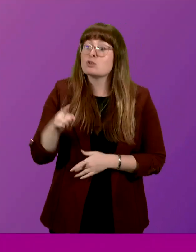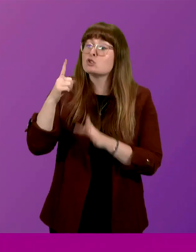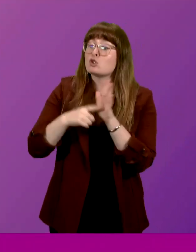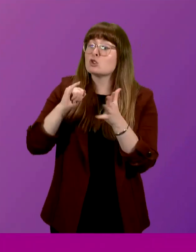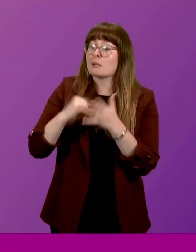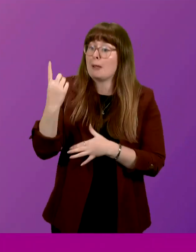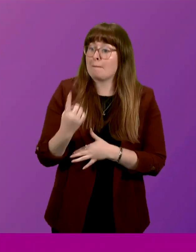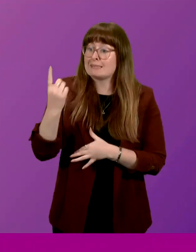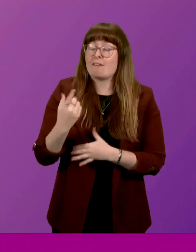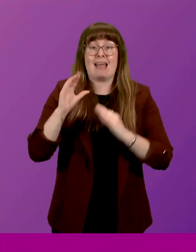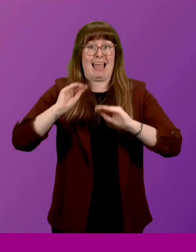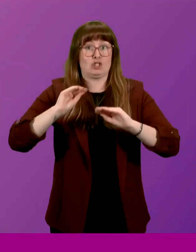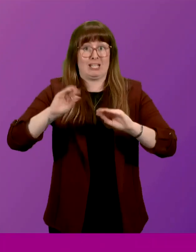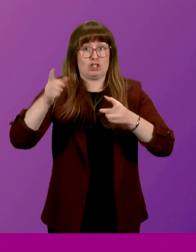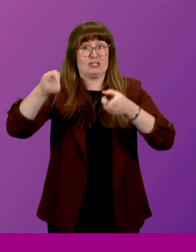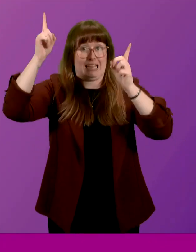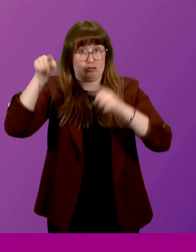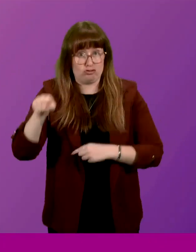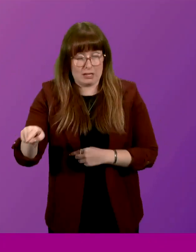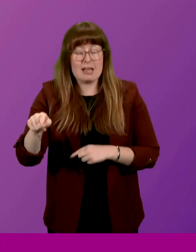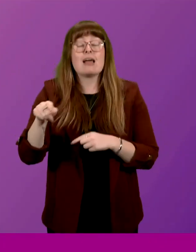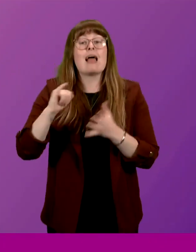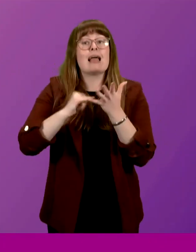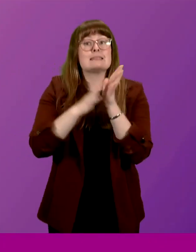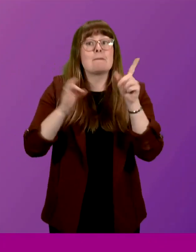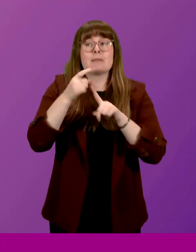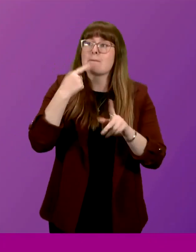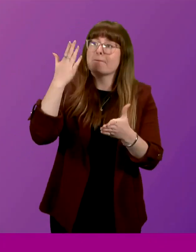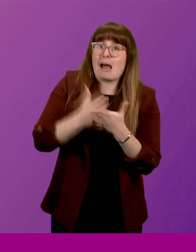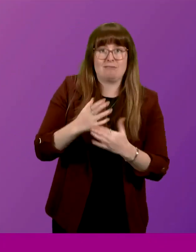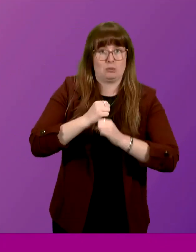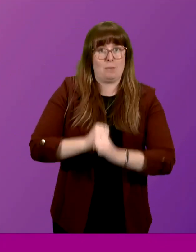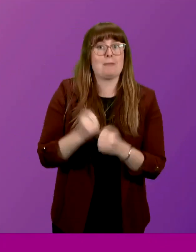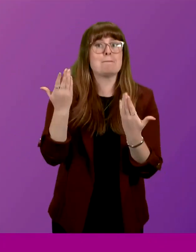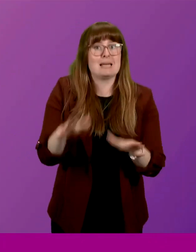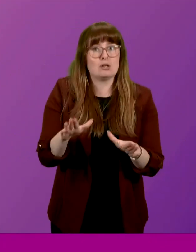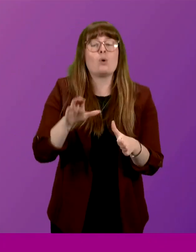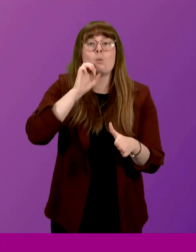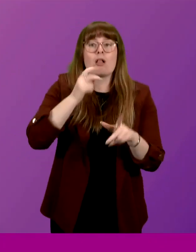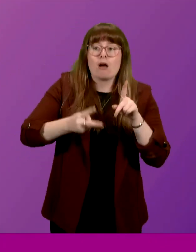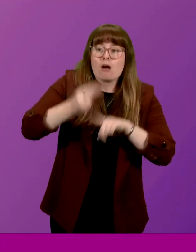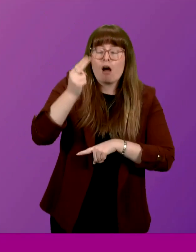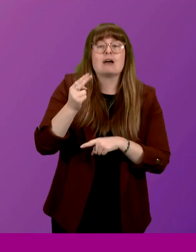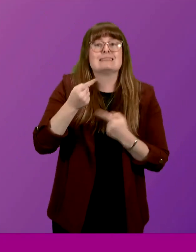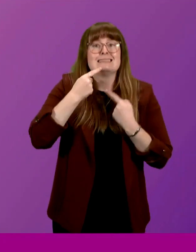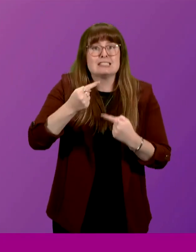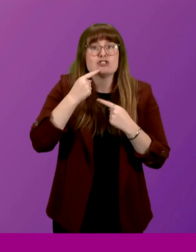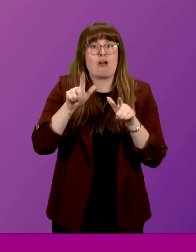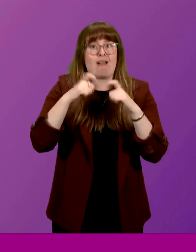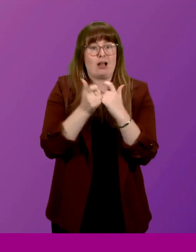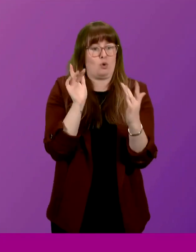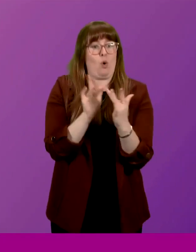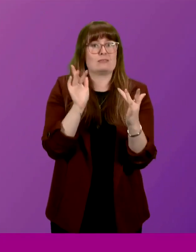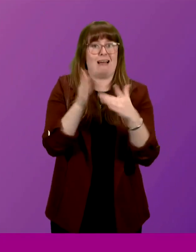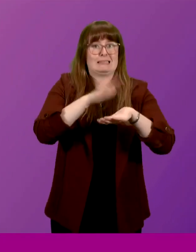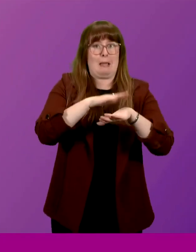Swinney was Education Secretary, the SNP made a manifesto commitment to cut teachers' class contact time.